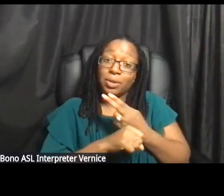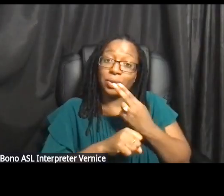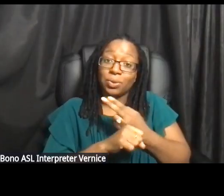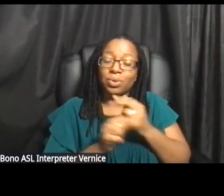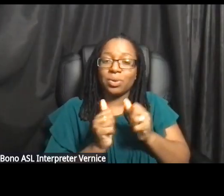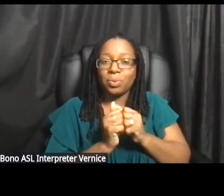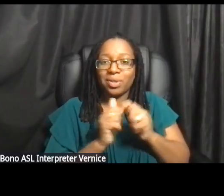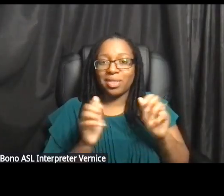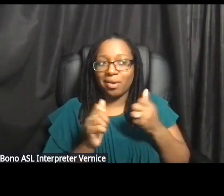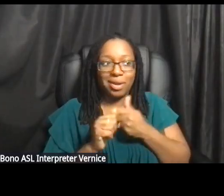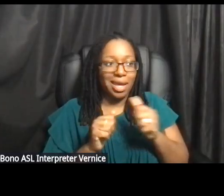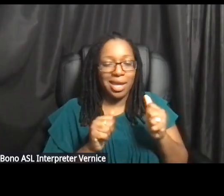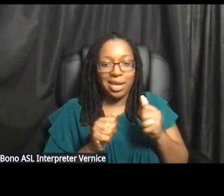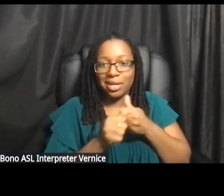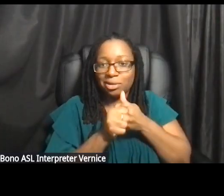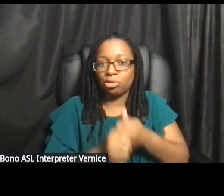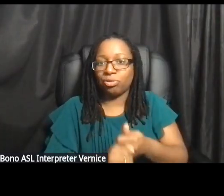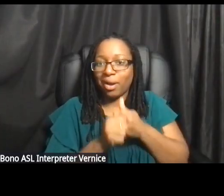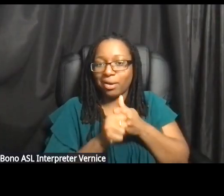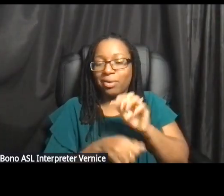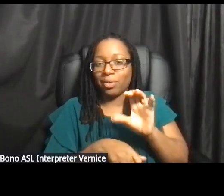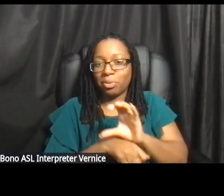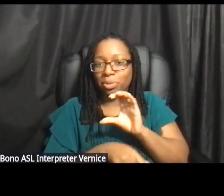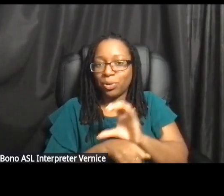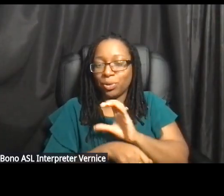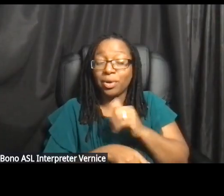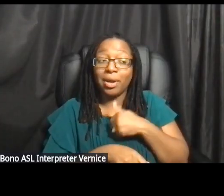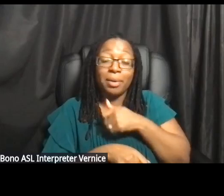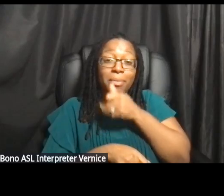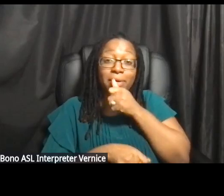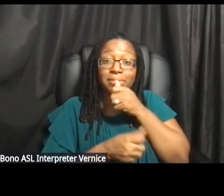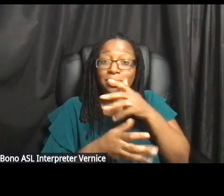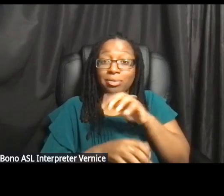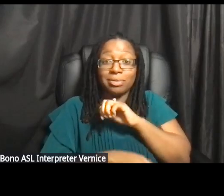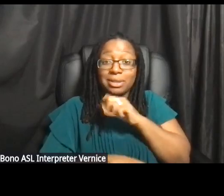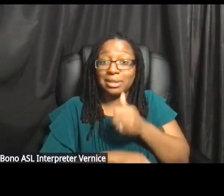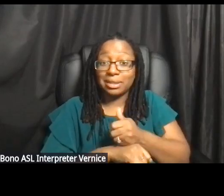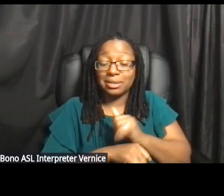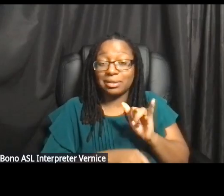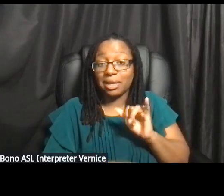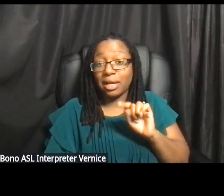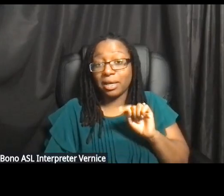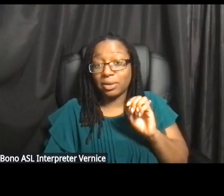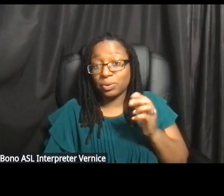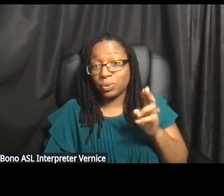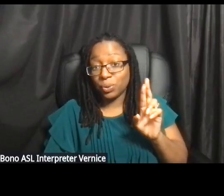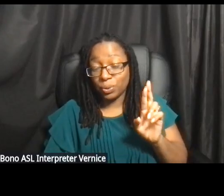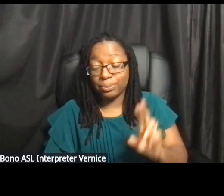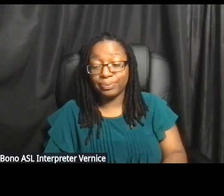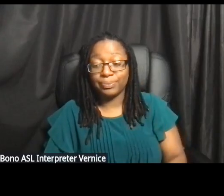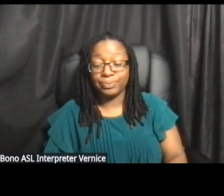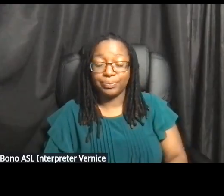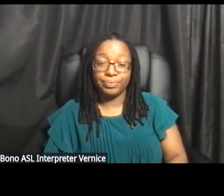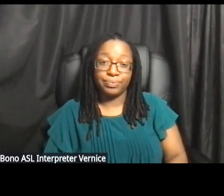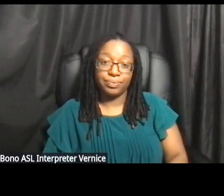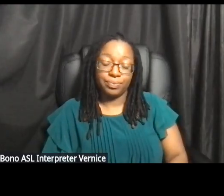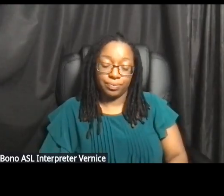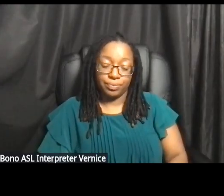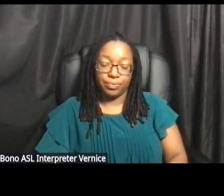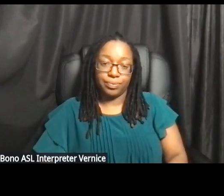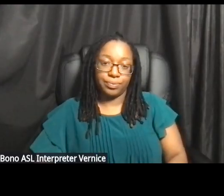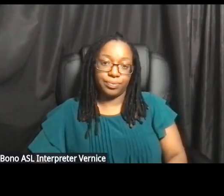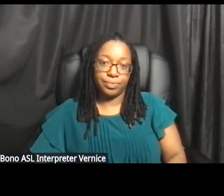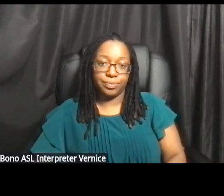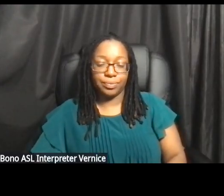your computer. It has some privacy things pre-installed to use like Tor. Almost everything, I just want this is